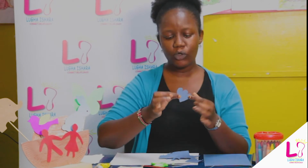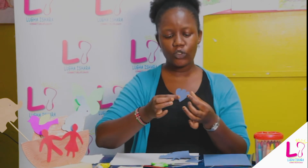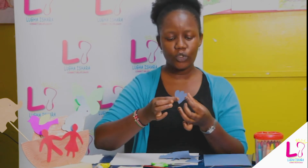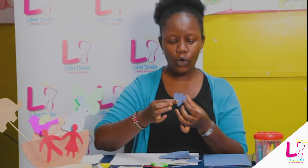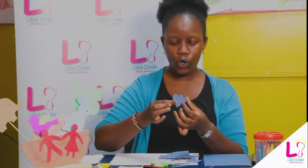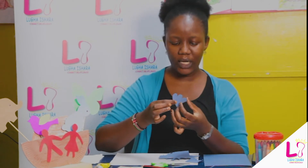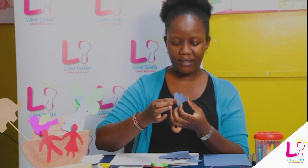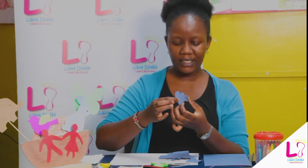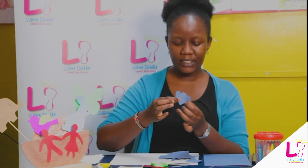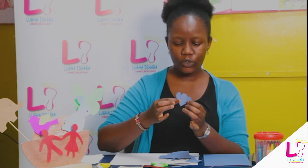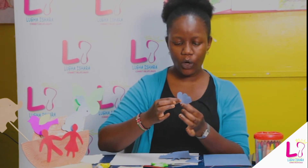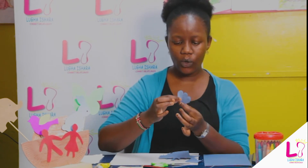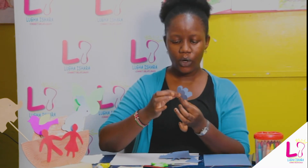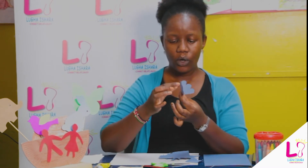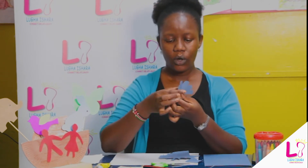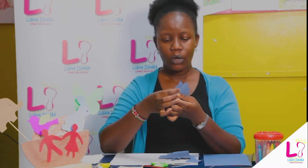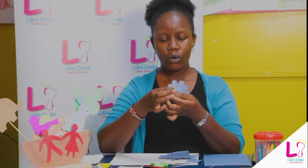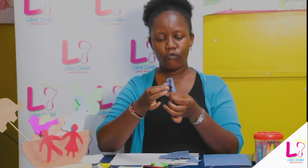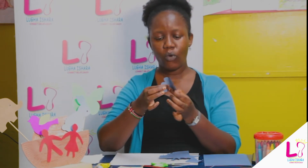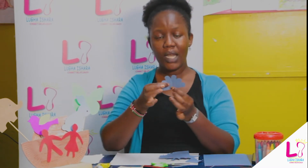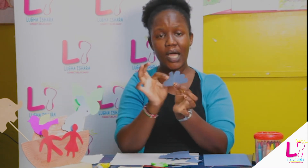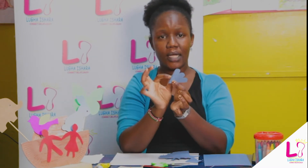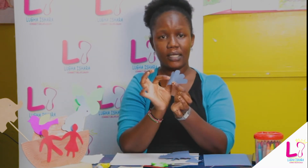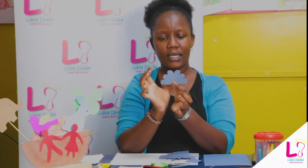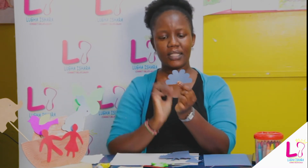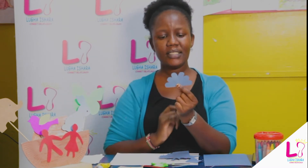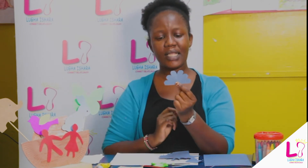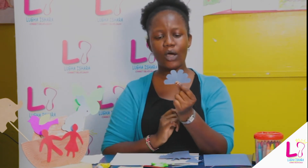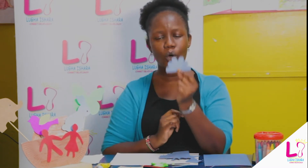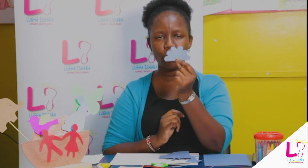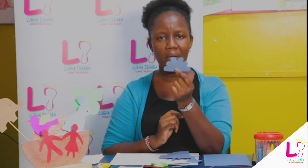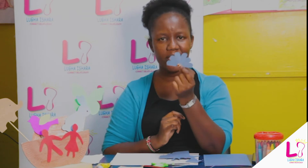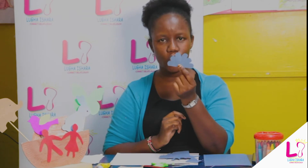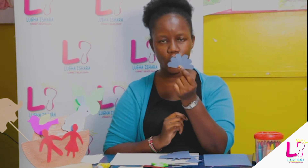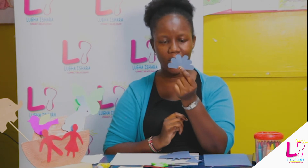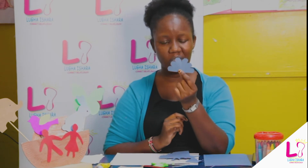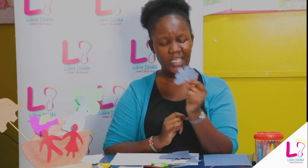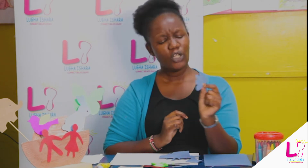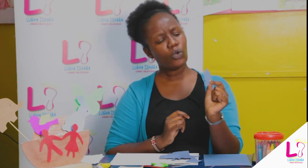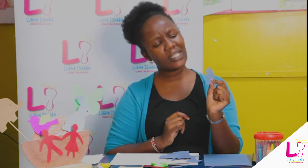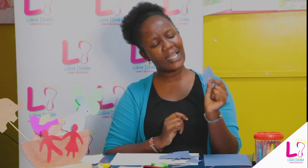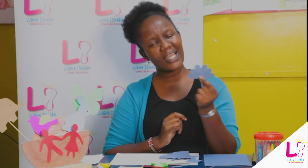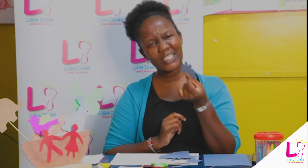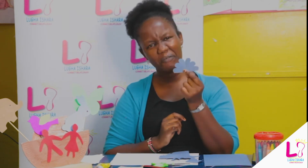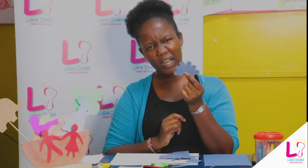because God loves us. So, voila! That is how you make your cloud. It looks like a nice fluffy